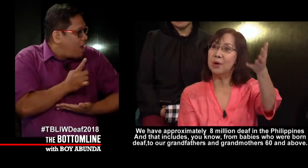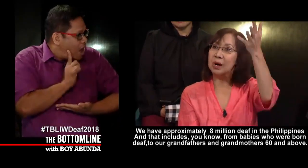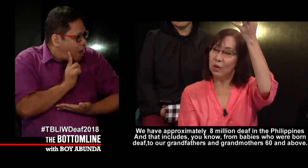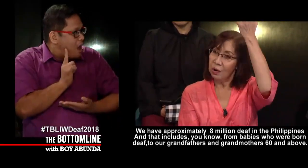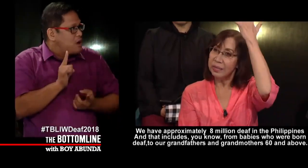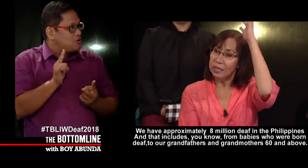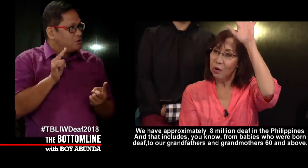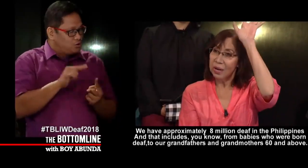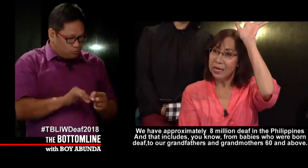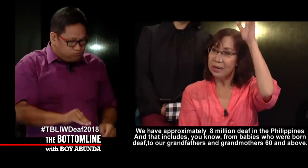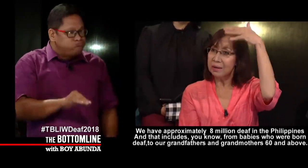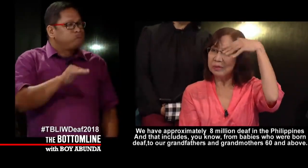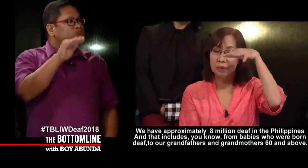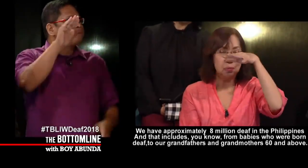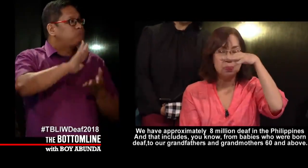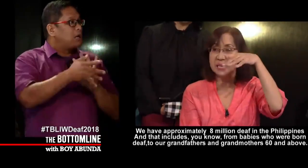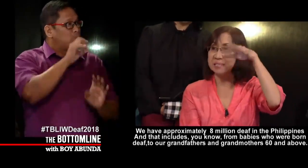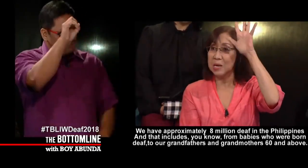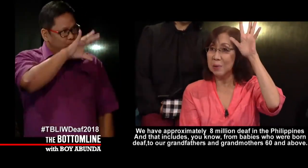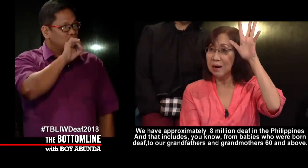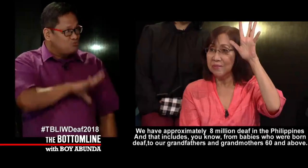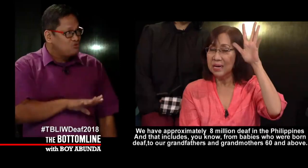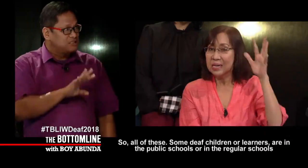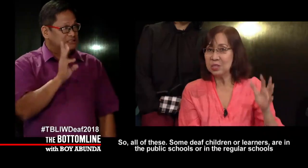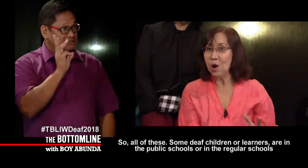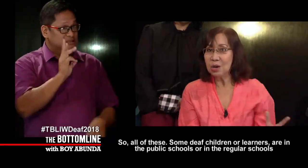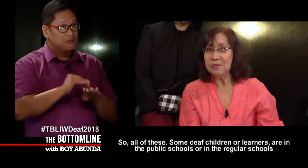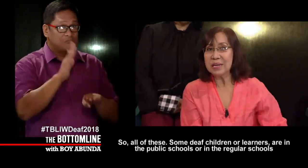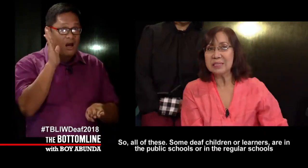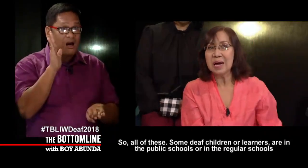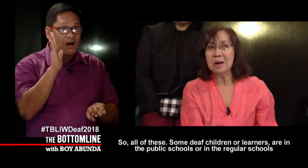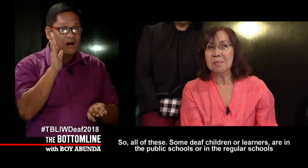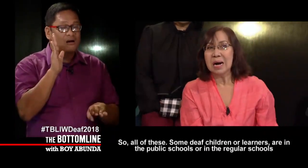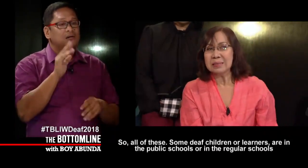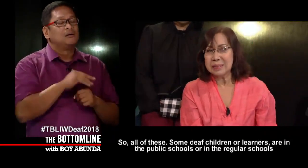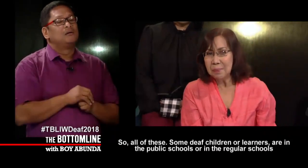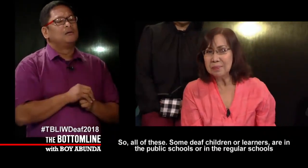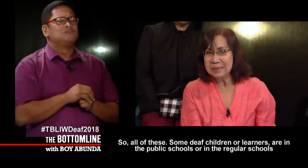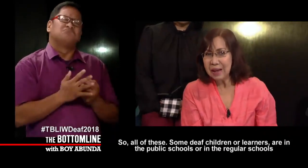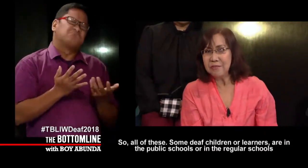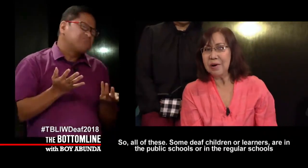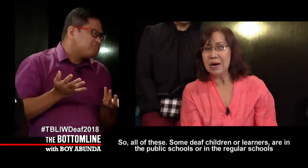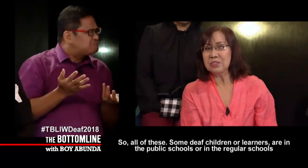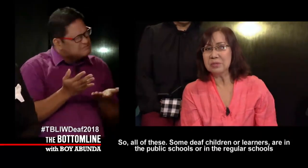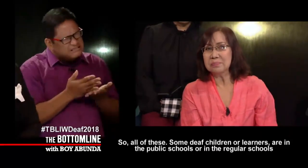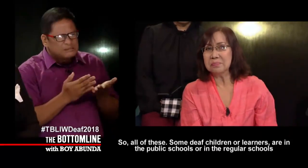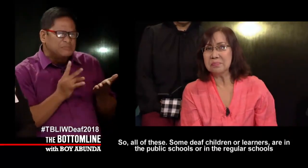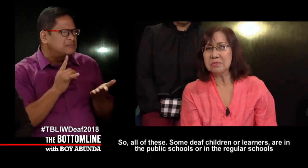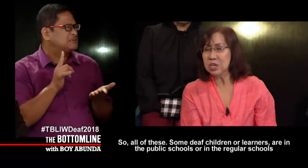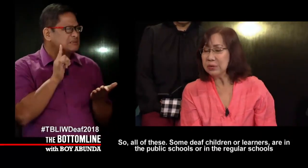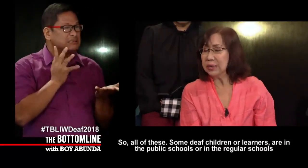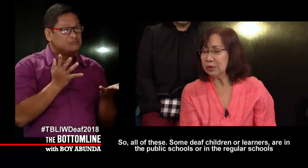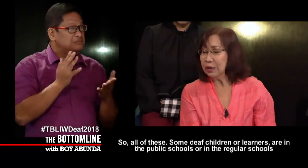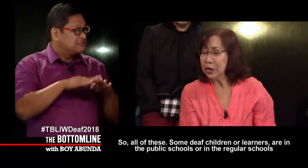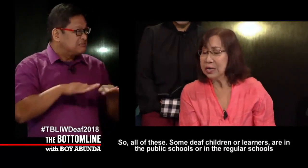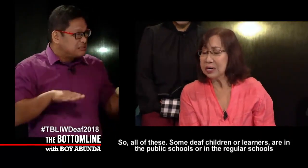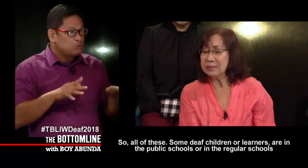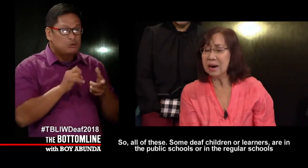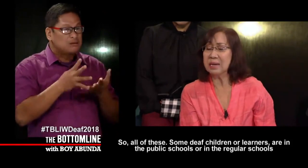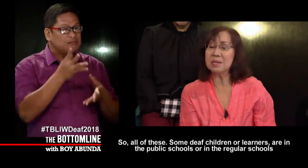through our lola who from 60 and above. So all of this. Some deaf children